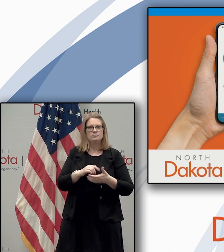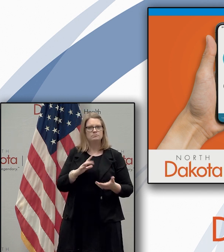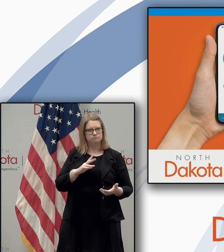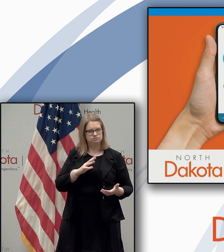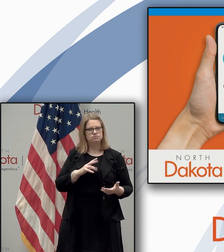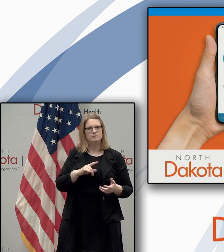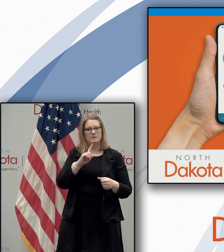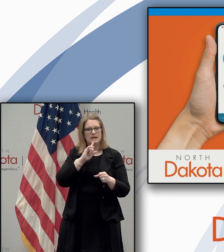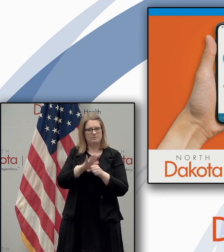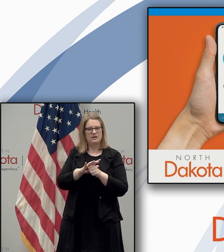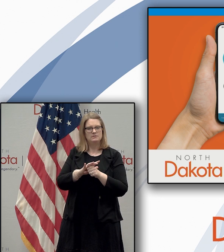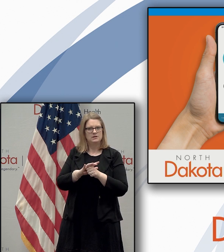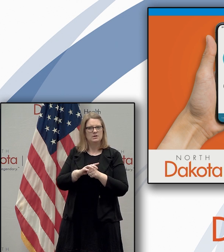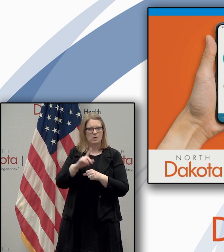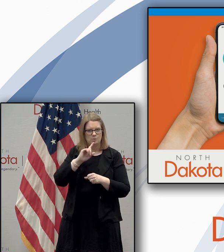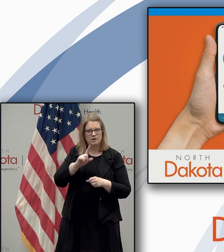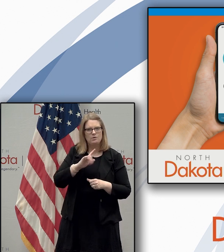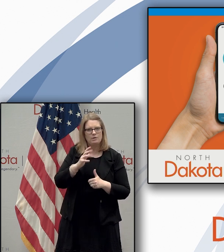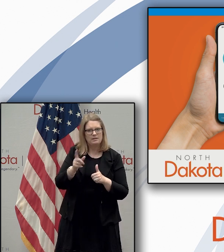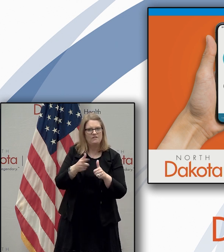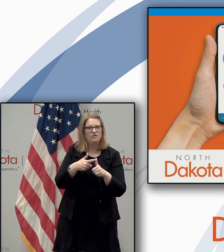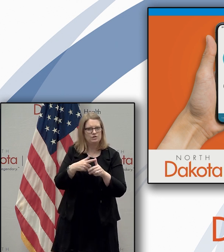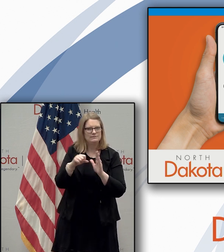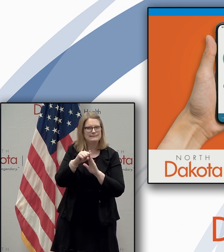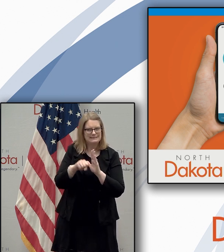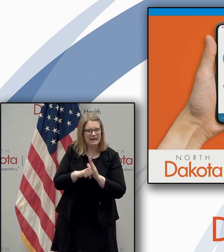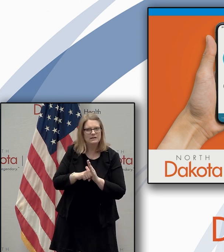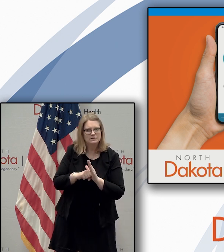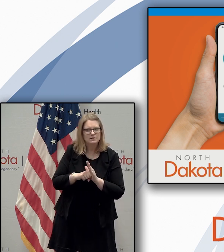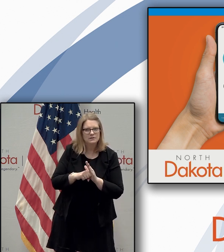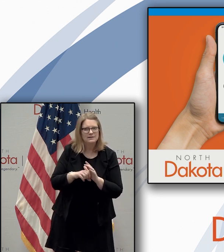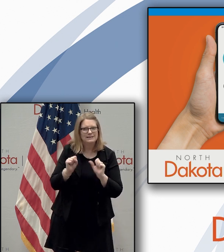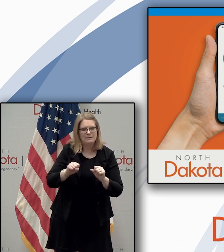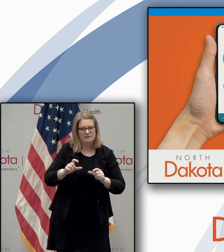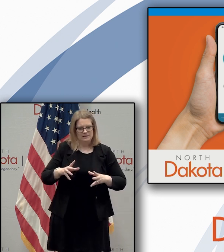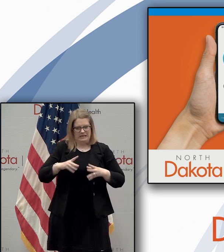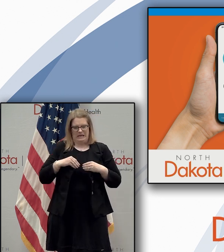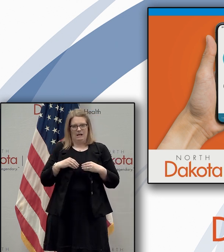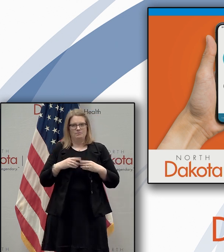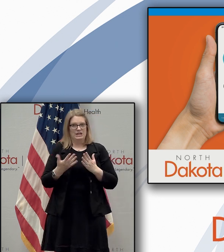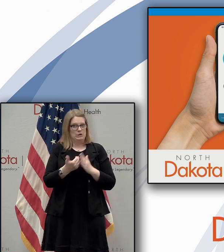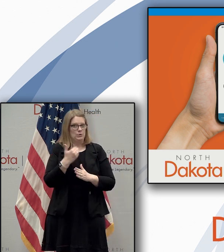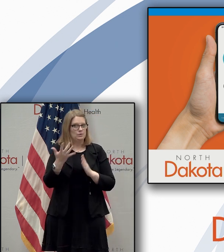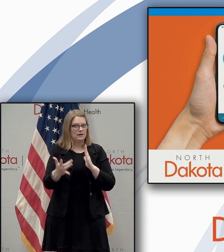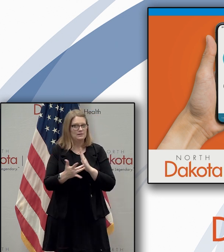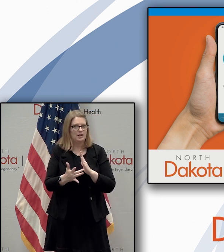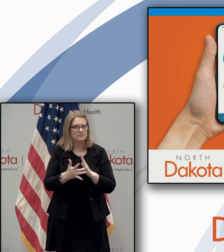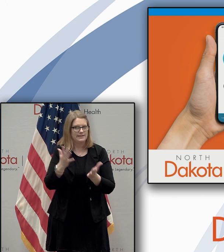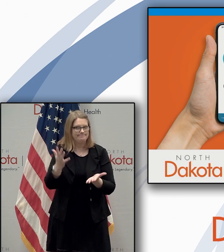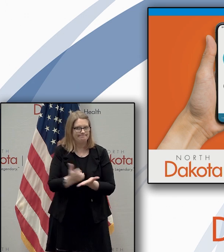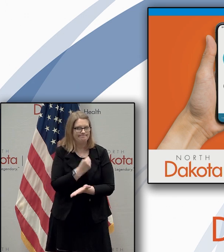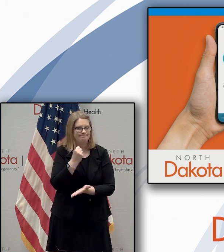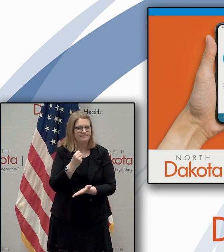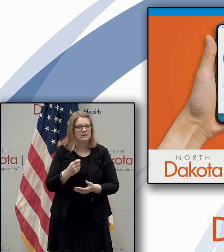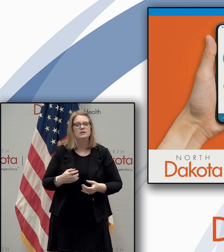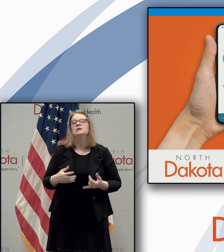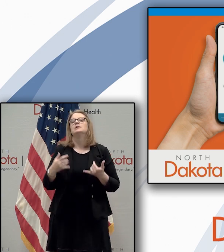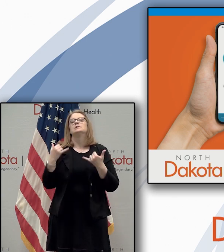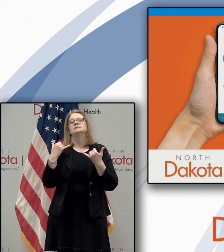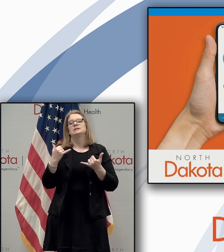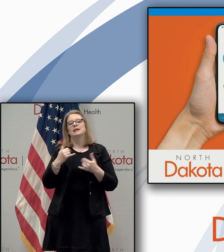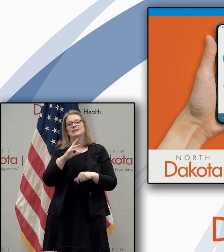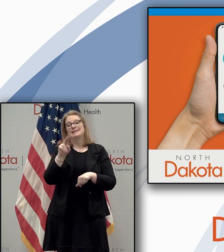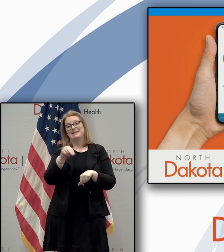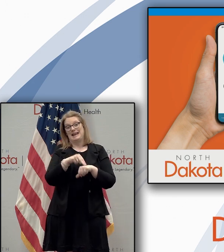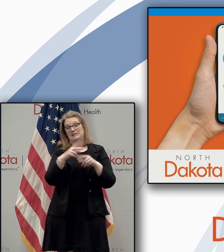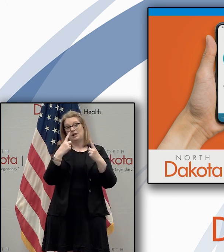that we wanted to be among the first states to be able to adopt that new technology. And today there was a